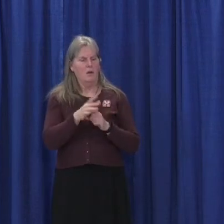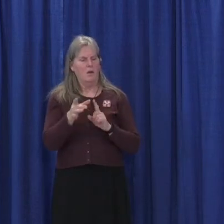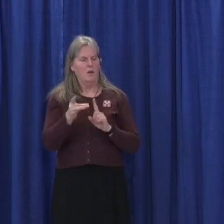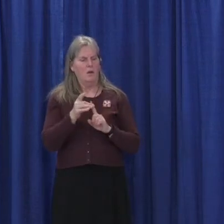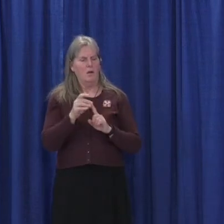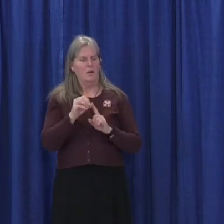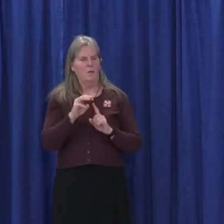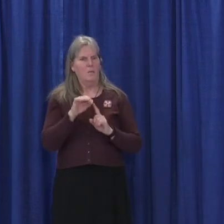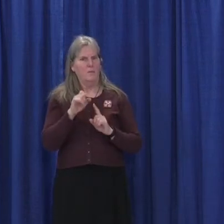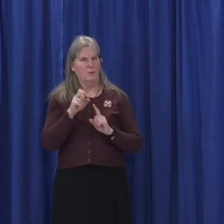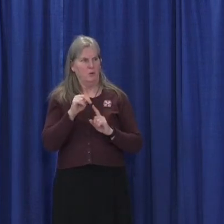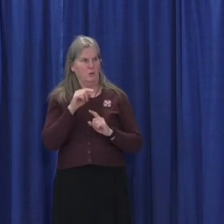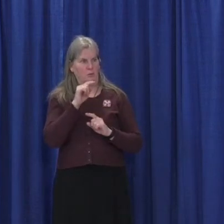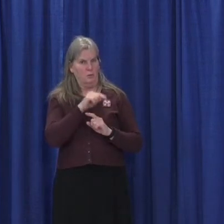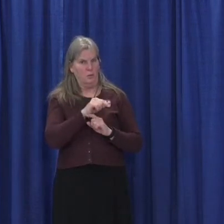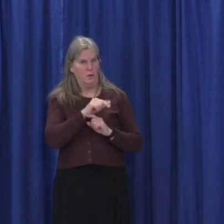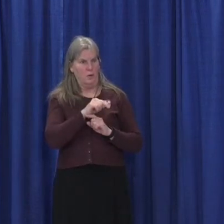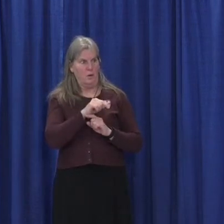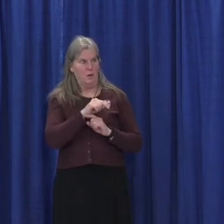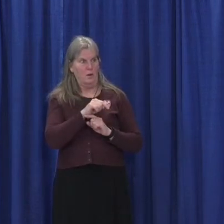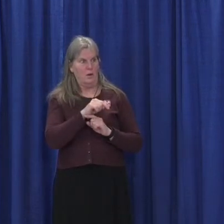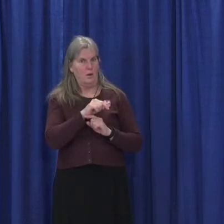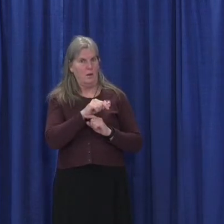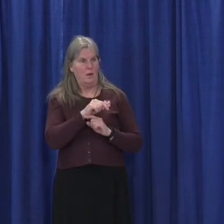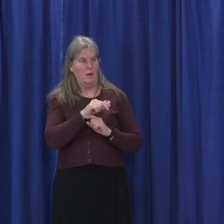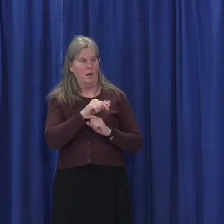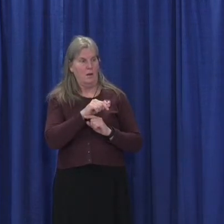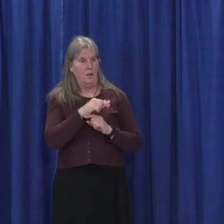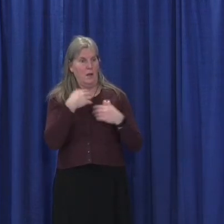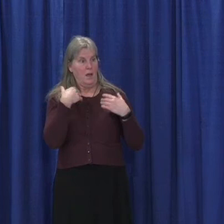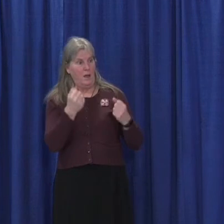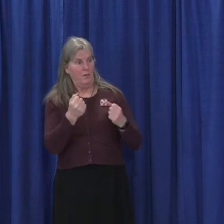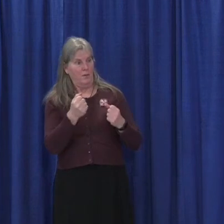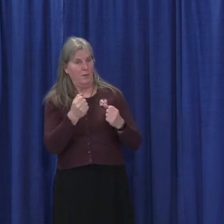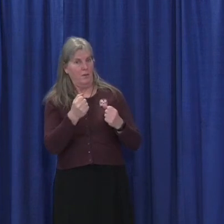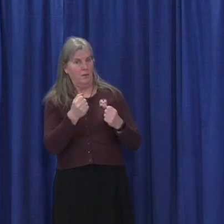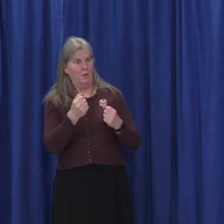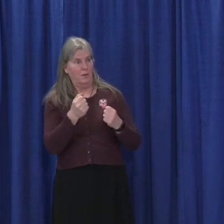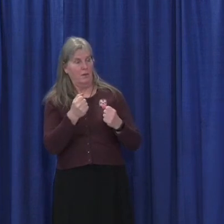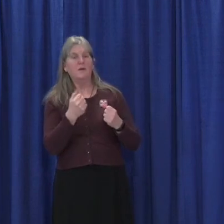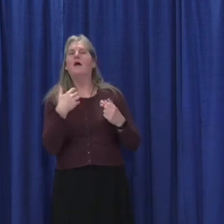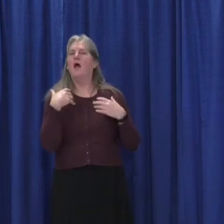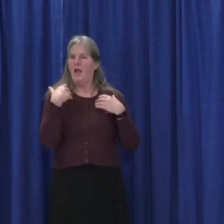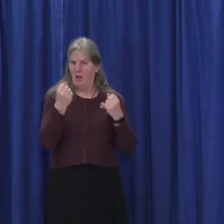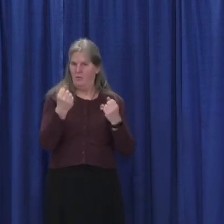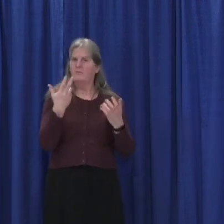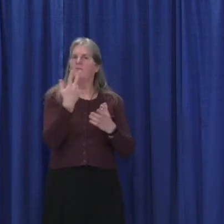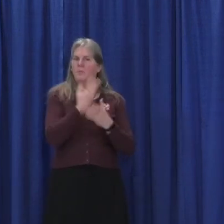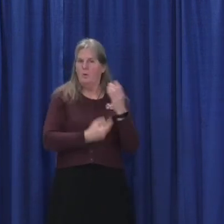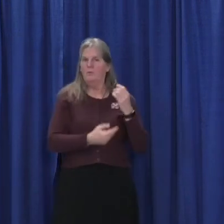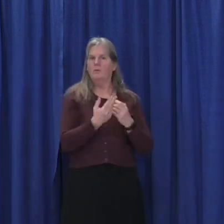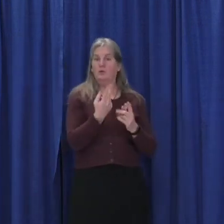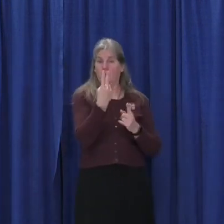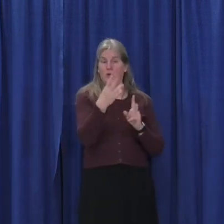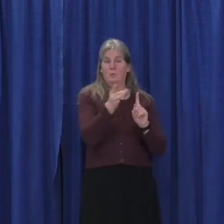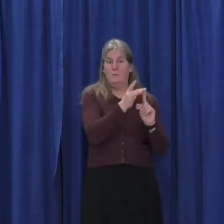you clarify whether these people have recovered? Thank you. Our 2 Omicron cases have recovered. Thanks.